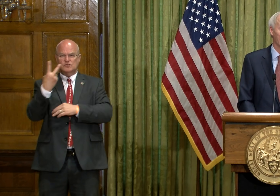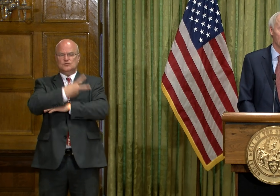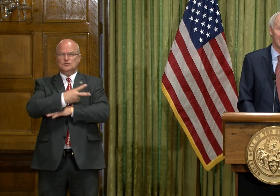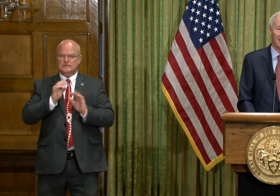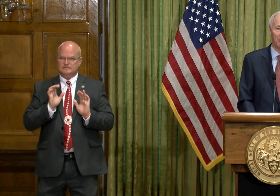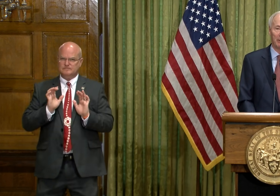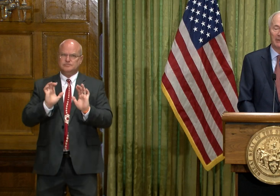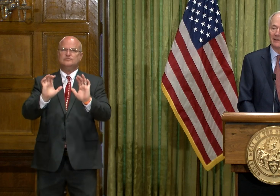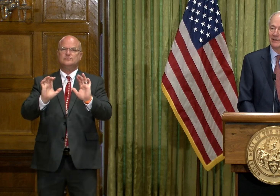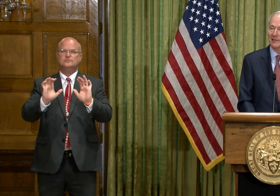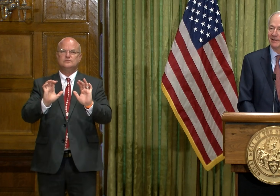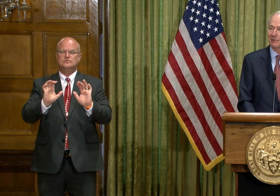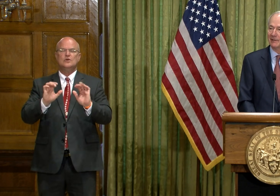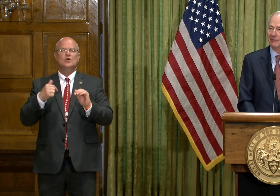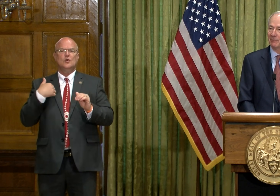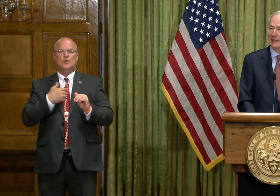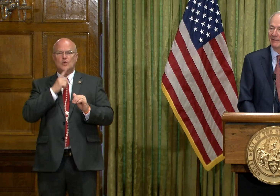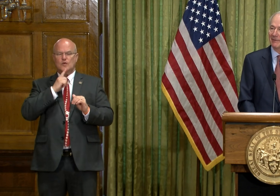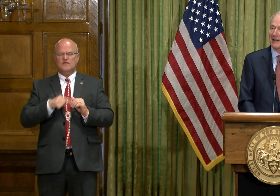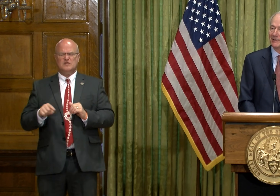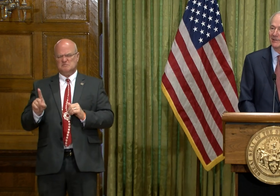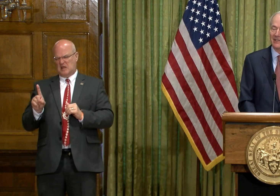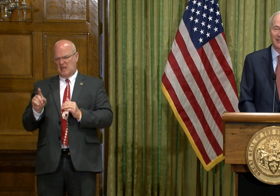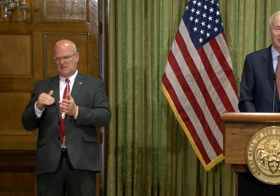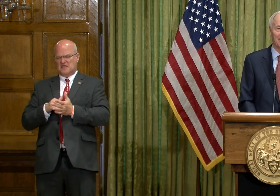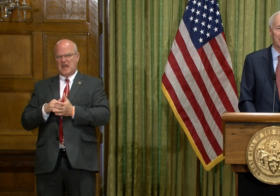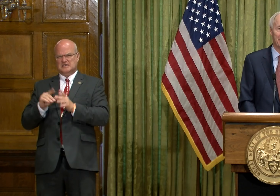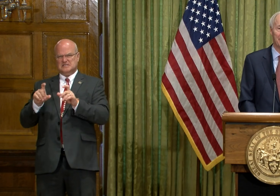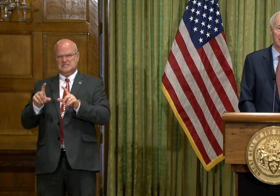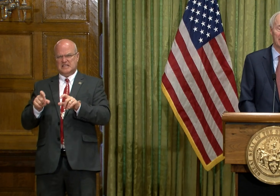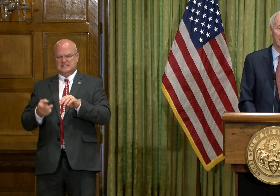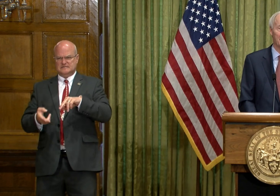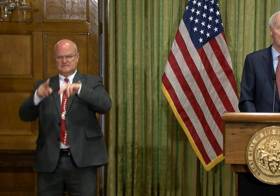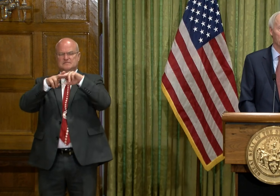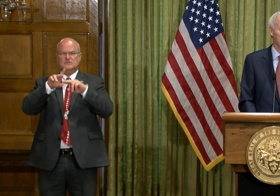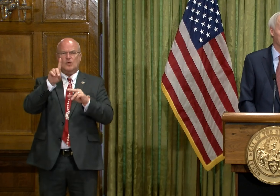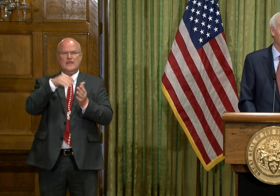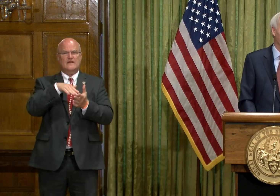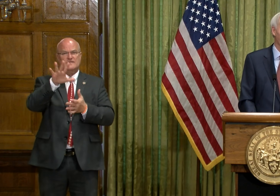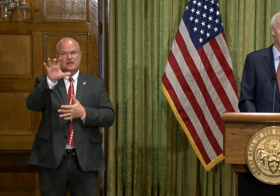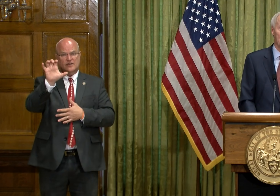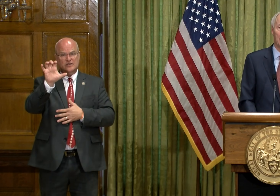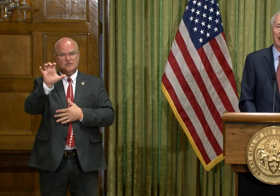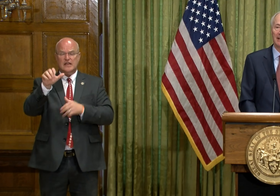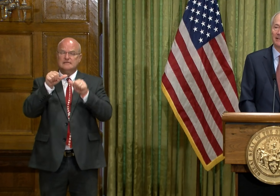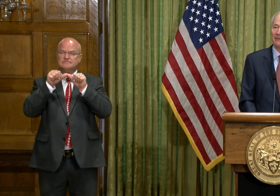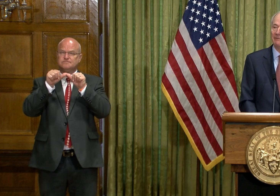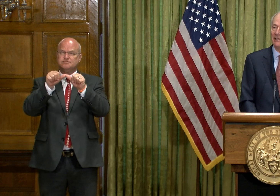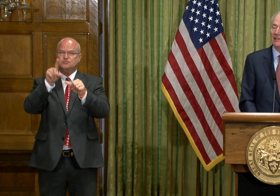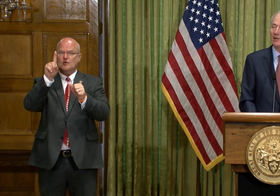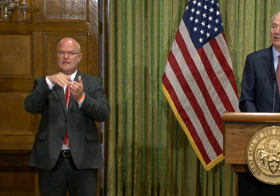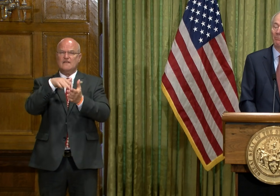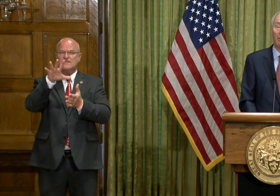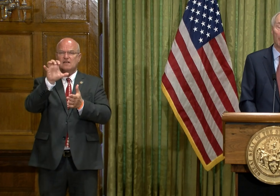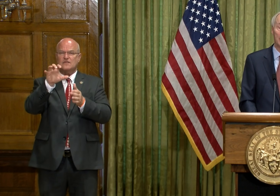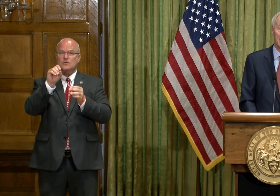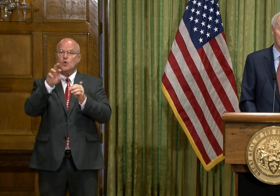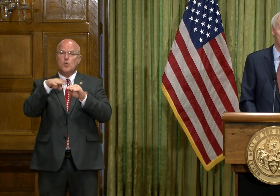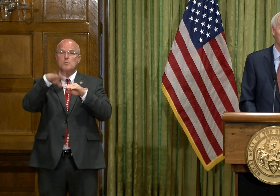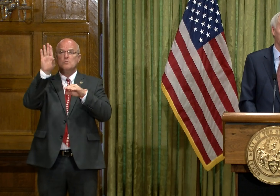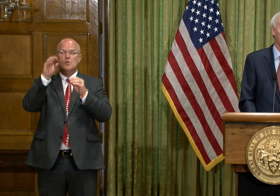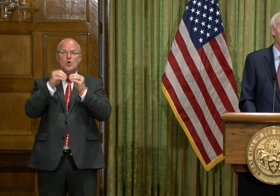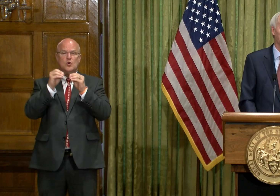2-day surge. We went really from about 1,000 testing up to 1,500, and we've stayed right at 1,500 or